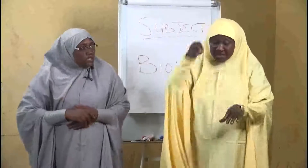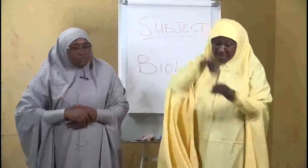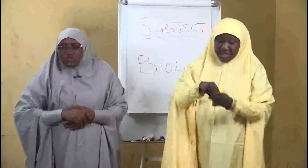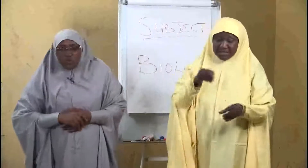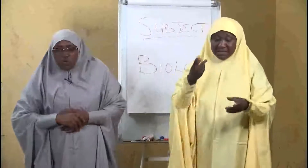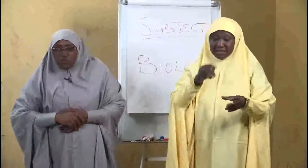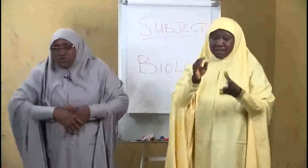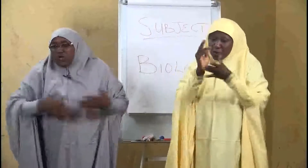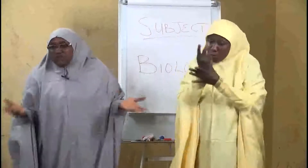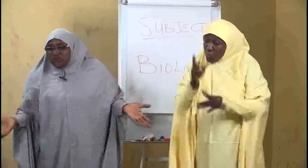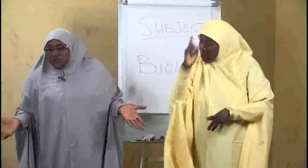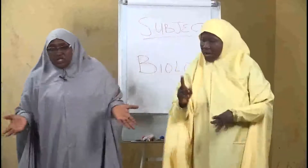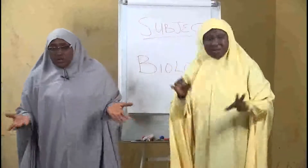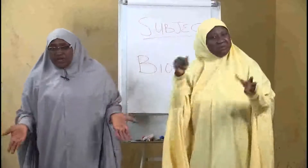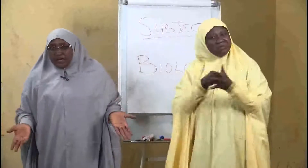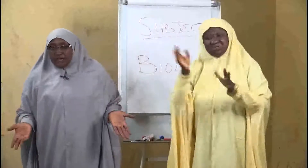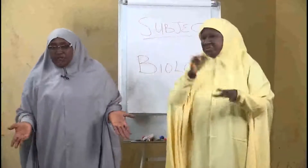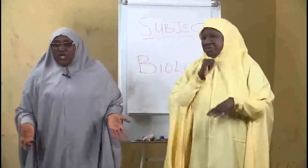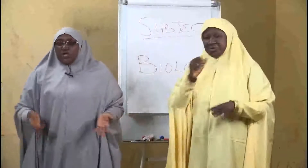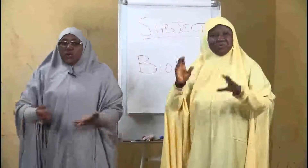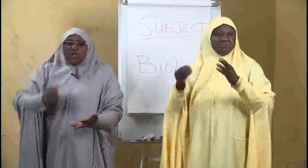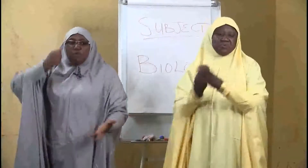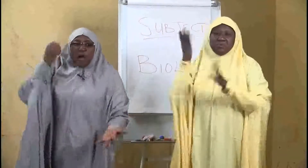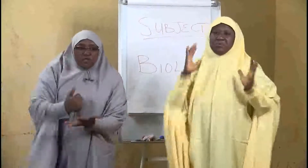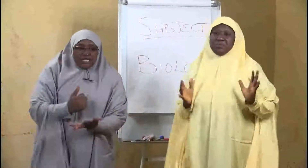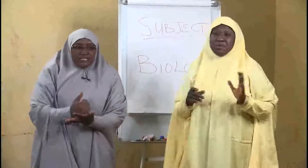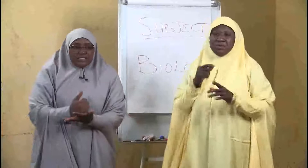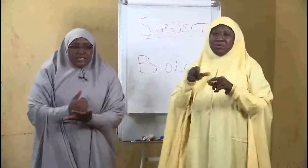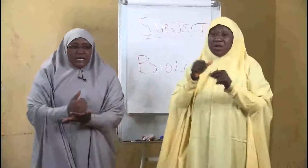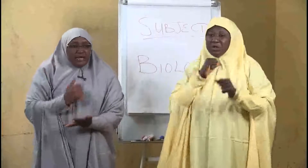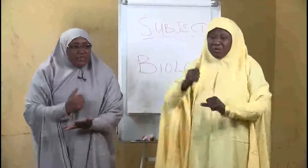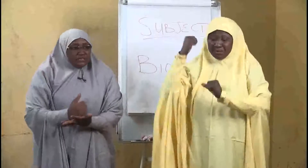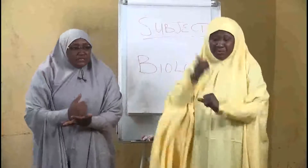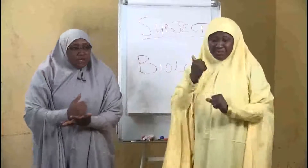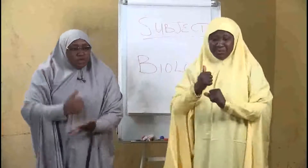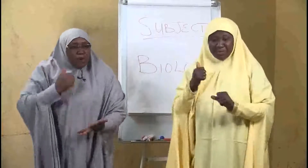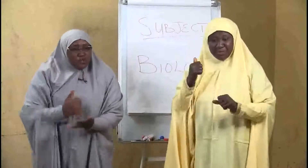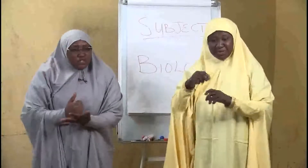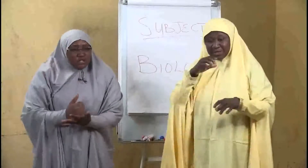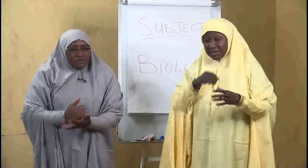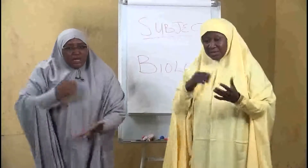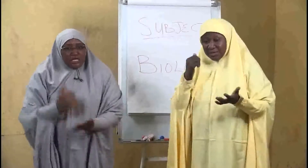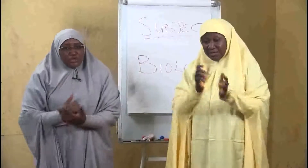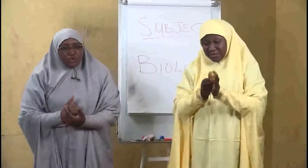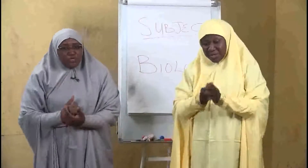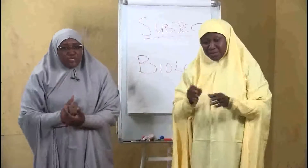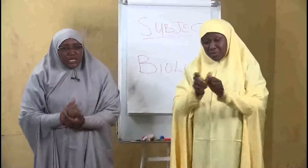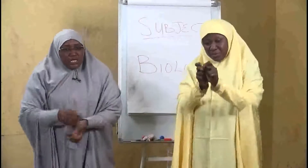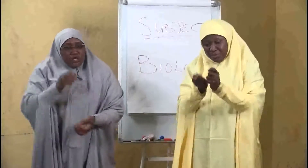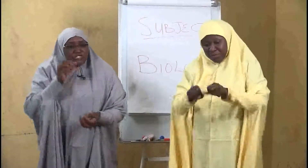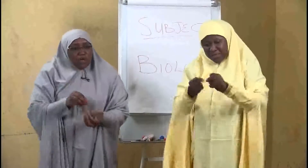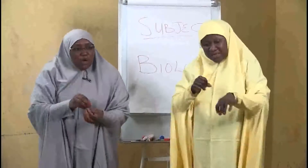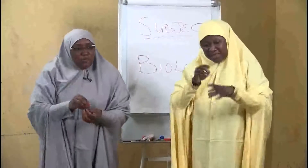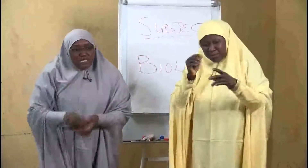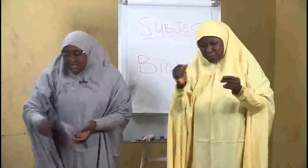you want a beans. No, because you have destroyed, it's not viable. You cannot pound a seed like beans. You pound it, break it into pieces,